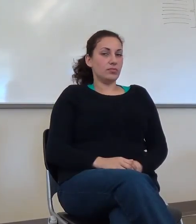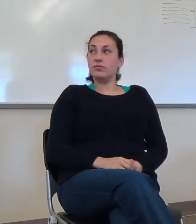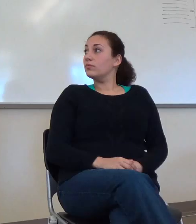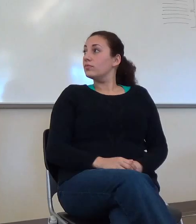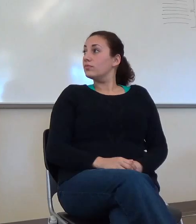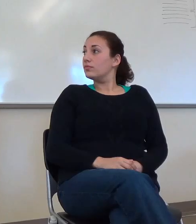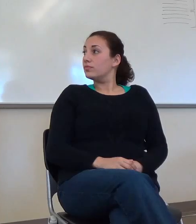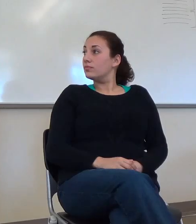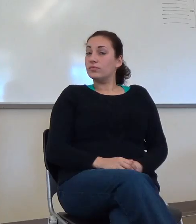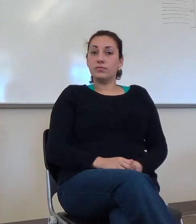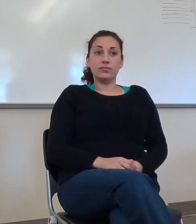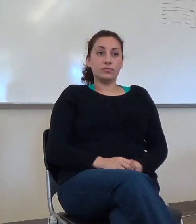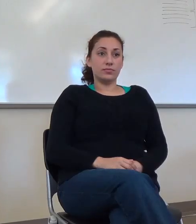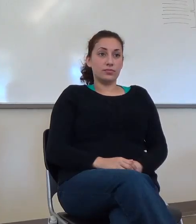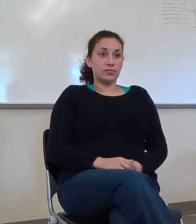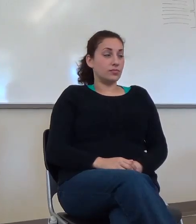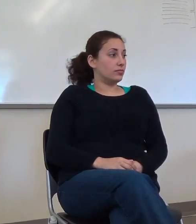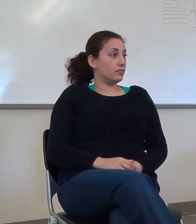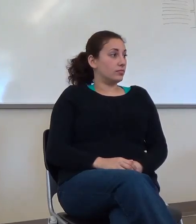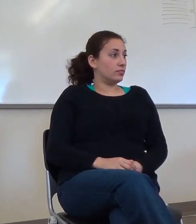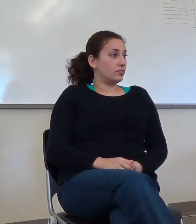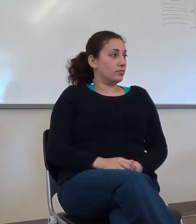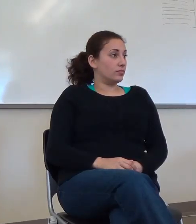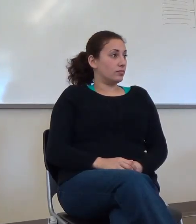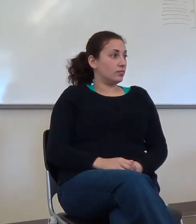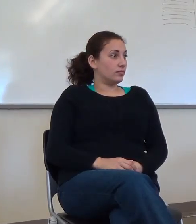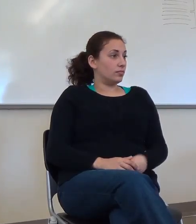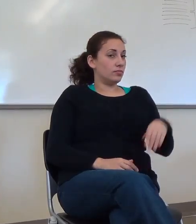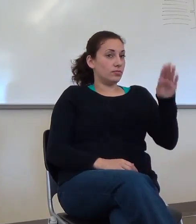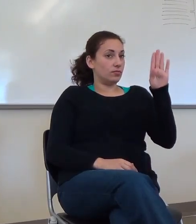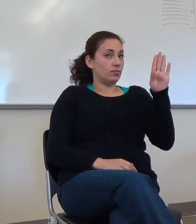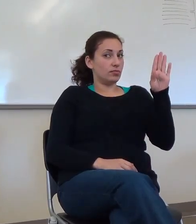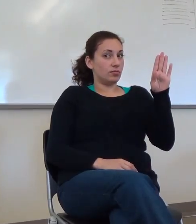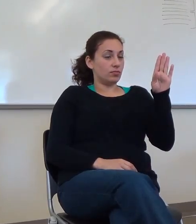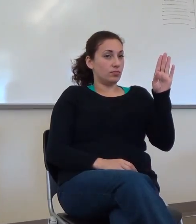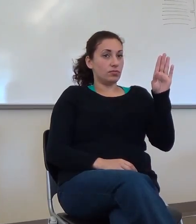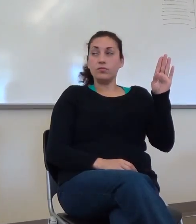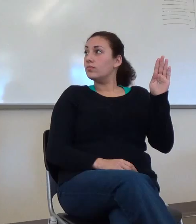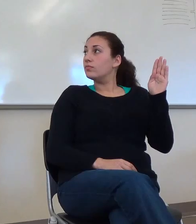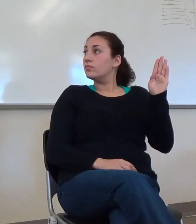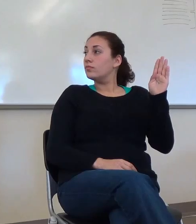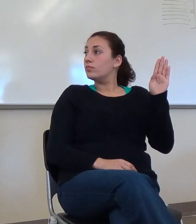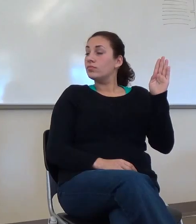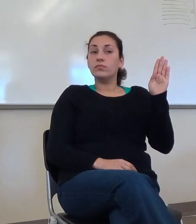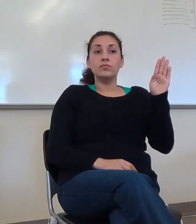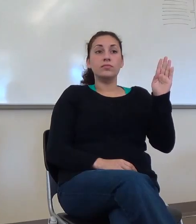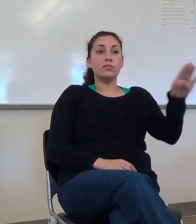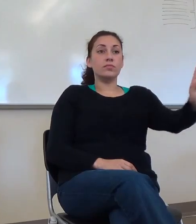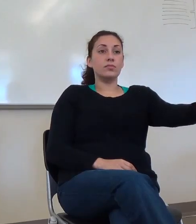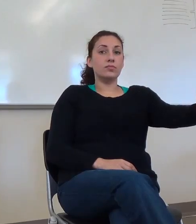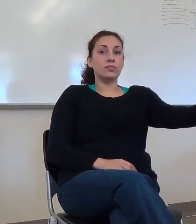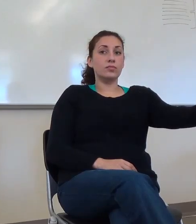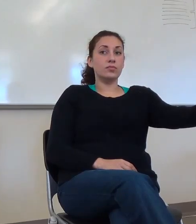a little bit hard because, again, a lot of these answers look right. You notice it went from, you had to pick from 3 and now you have